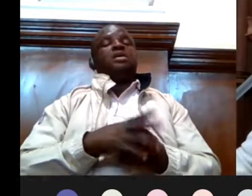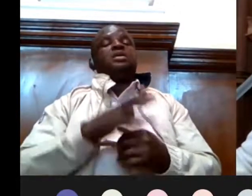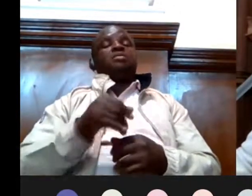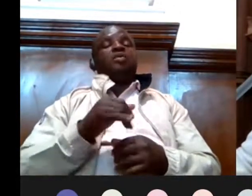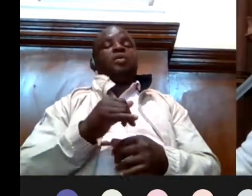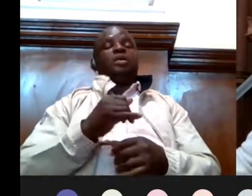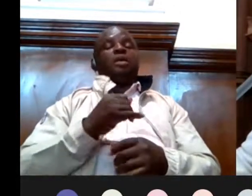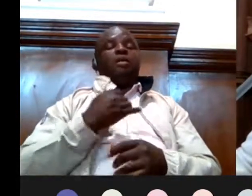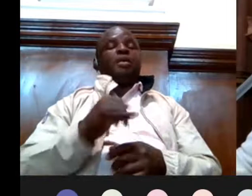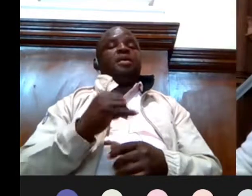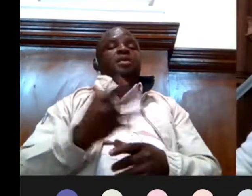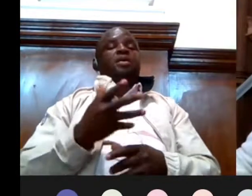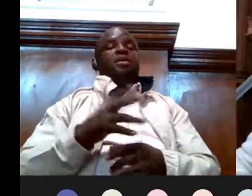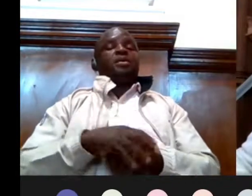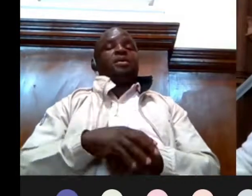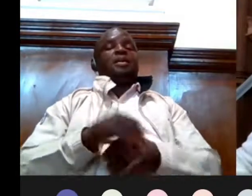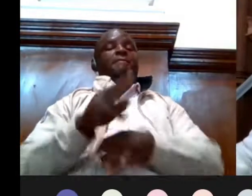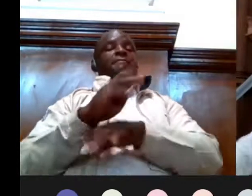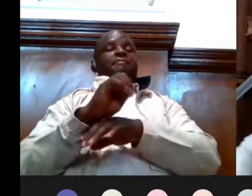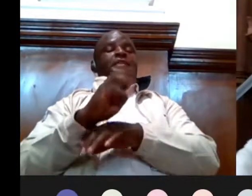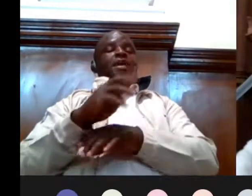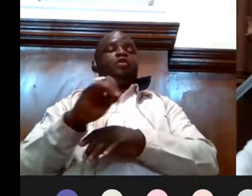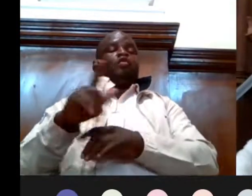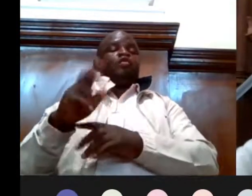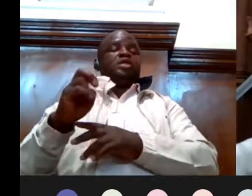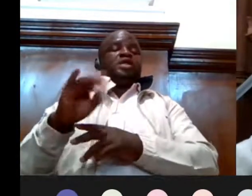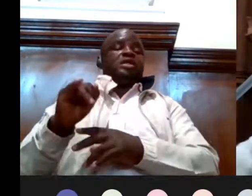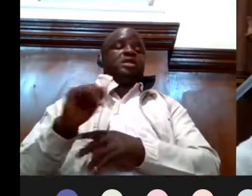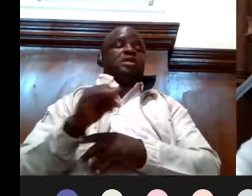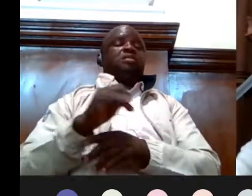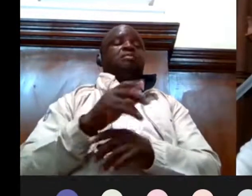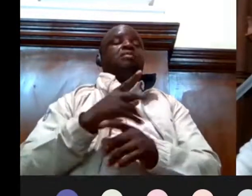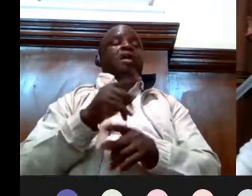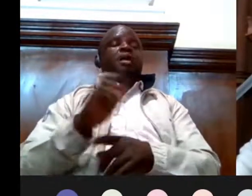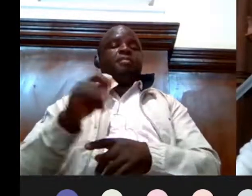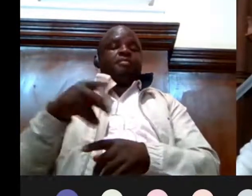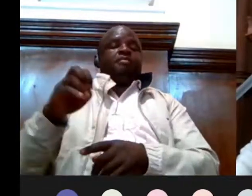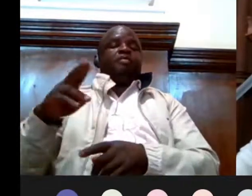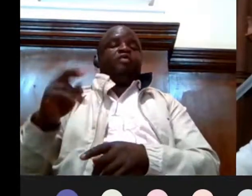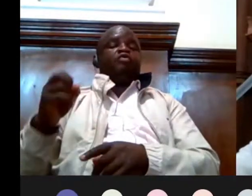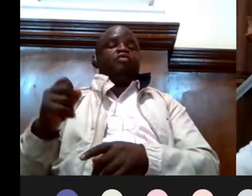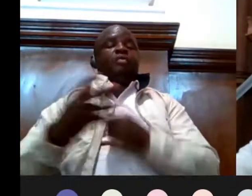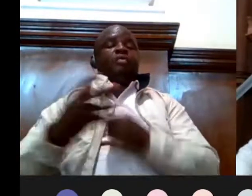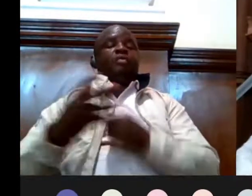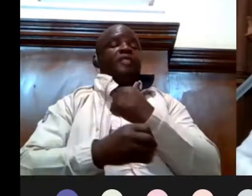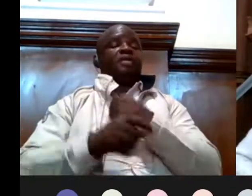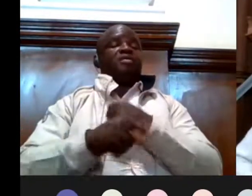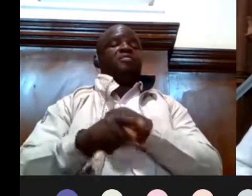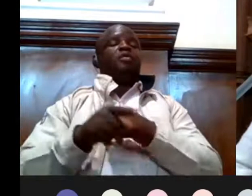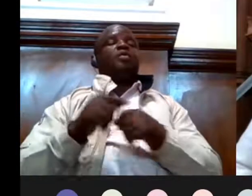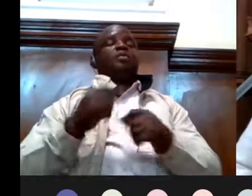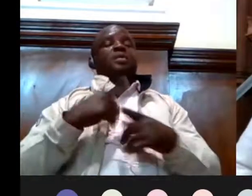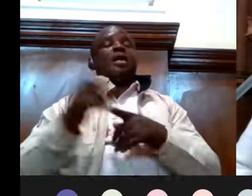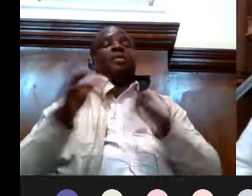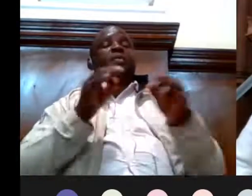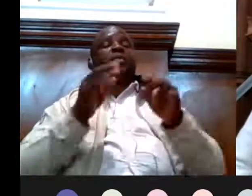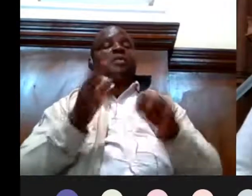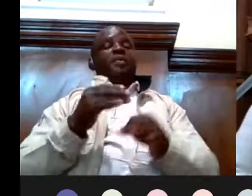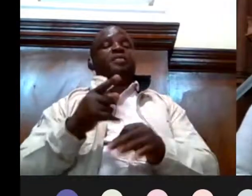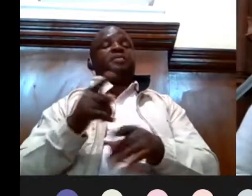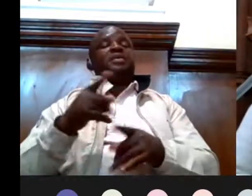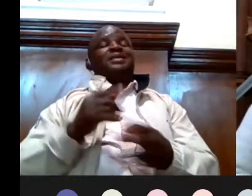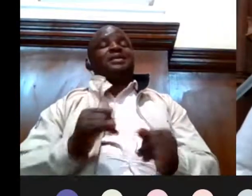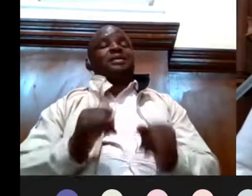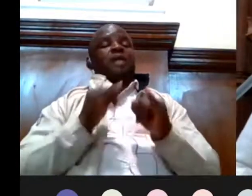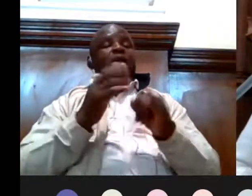outrageous saga is playing out in Molutiapofung, where poverty and unemployment is rife. In